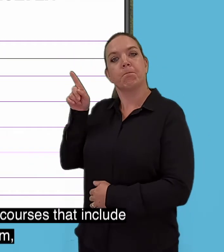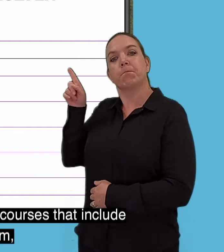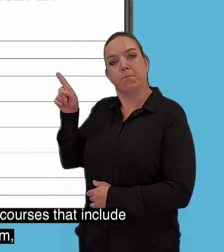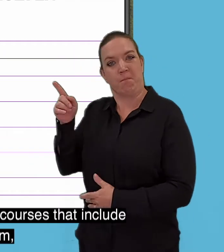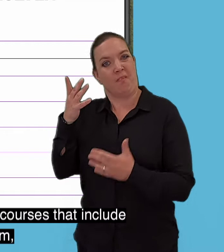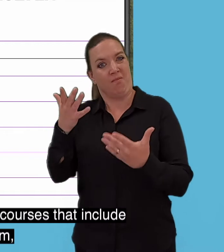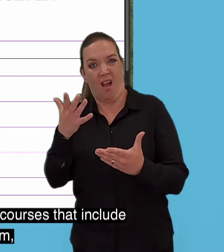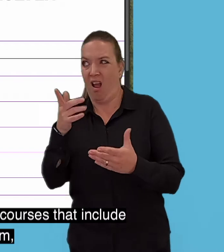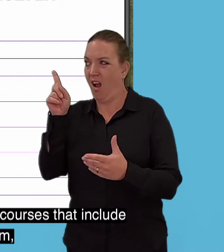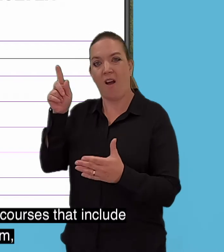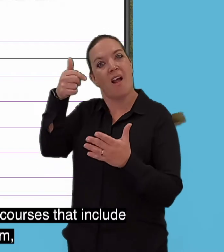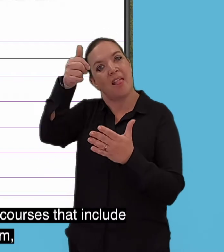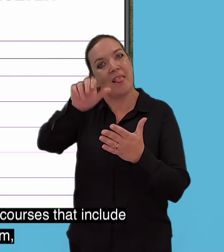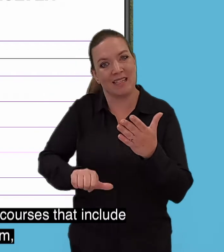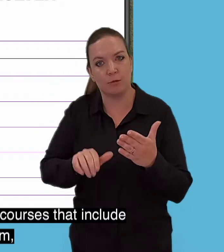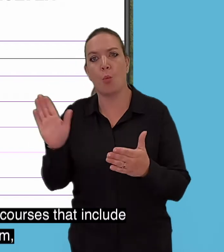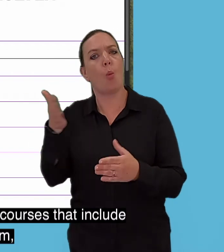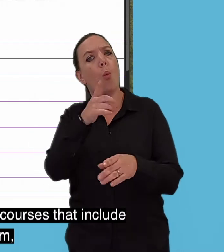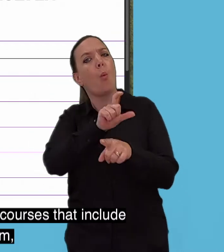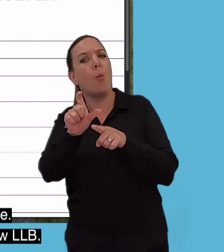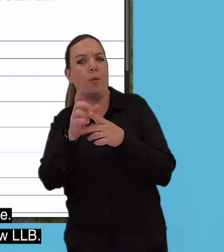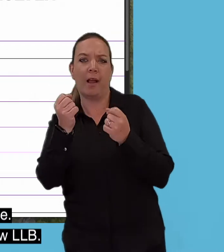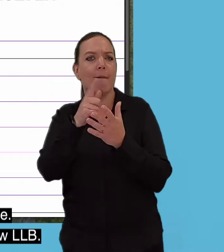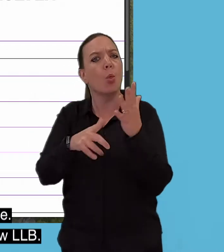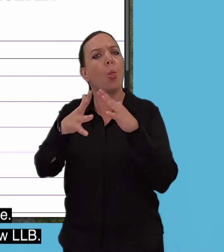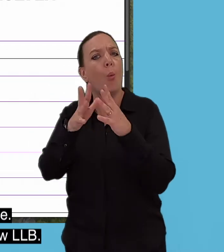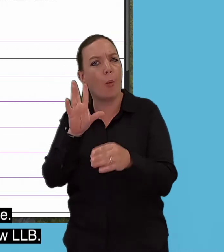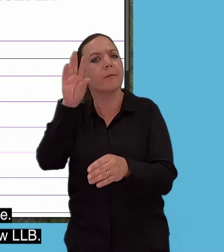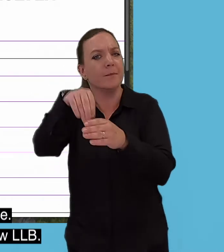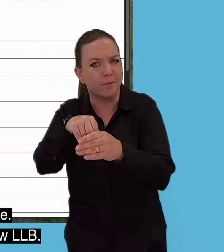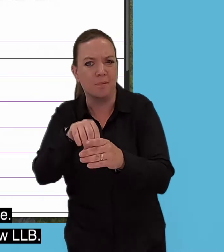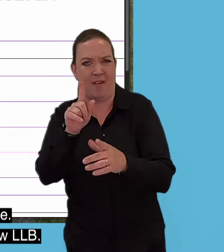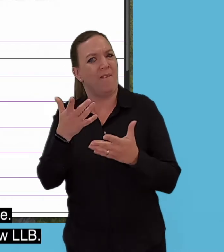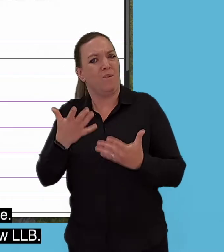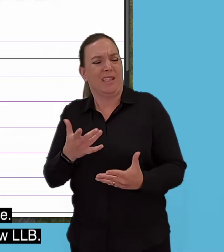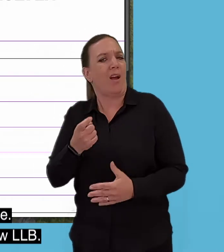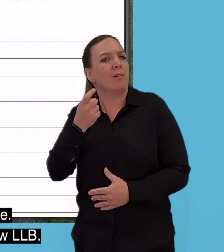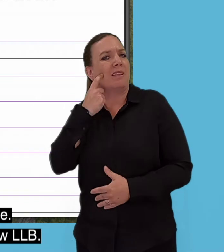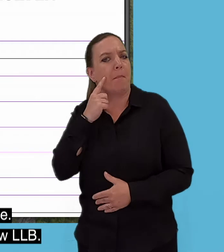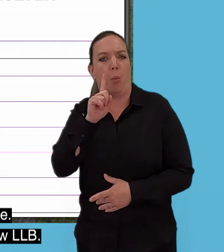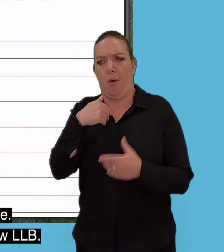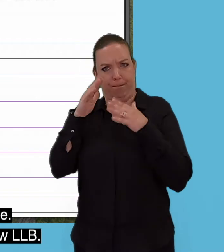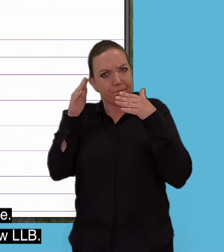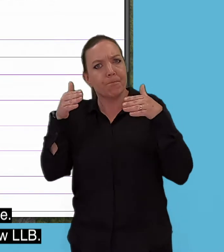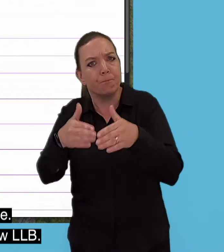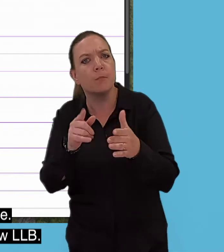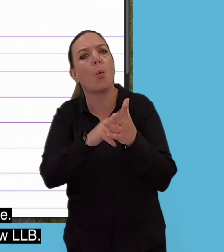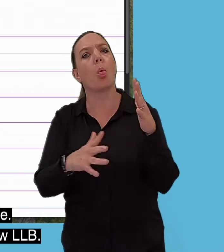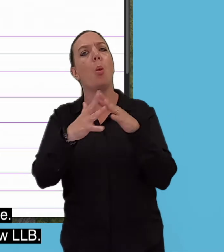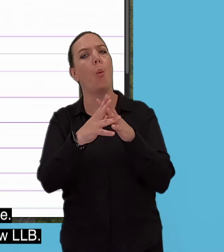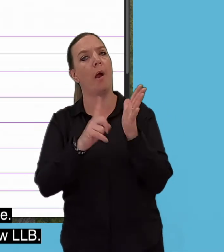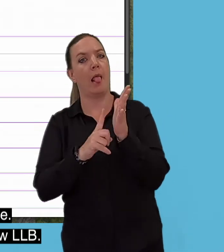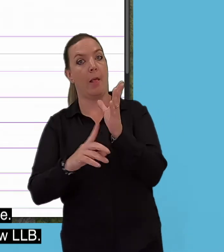Once I do this, I'm taken to a list of all the courses that include an element of law in them. But to keep things simple, I'm just going to focus